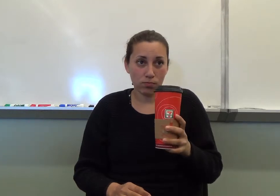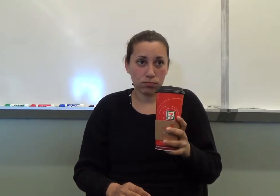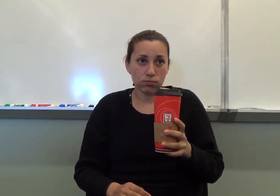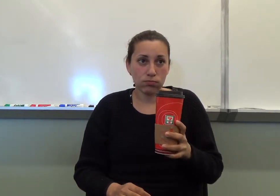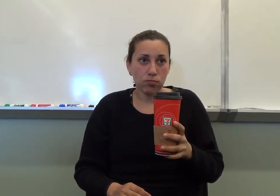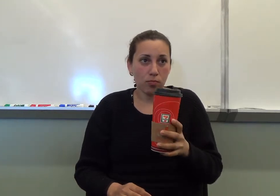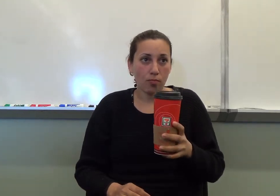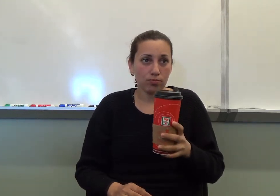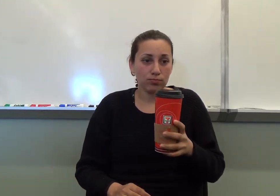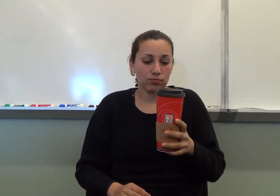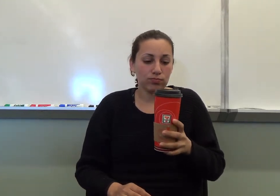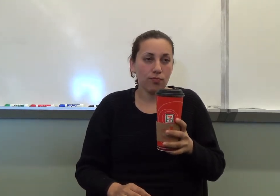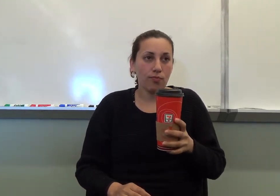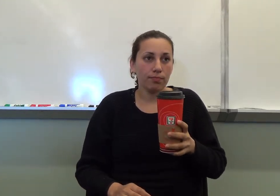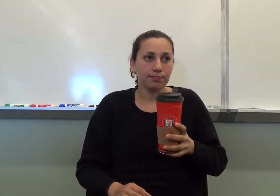Sorry?